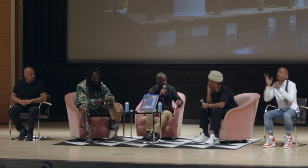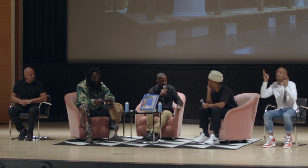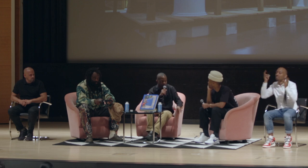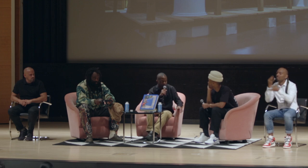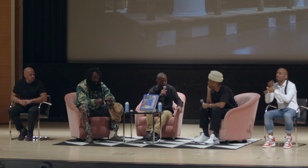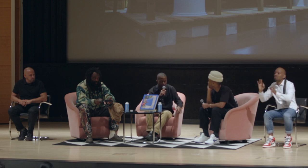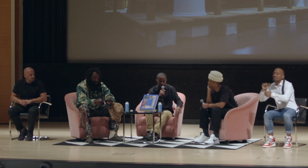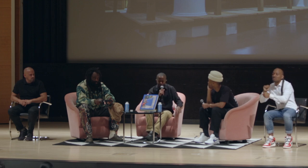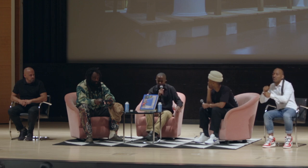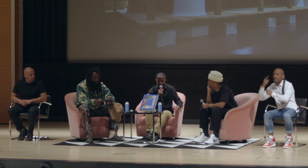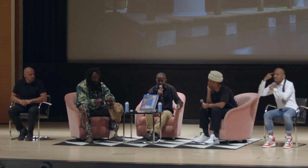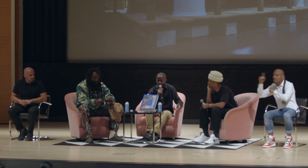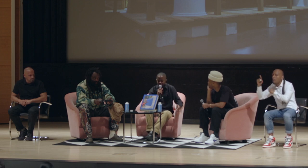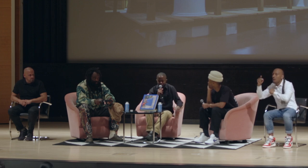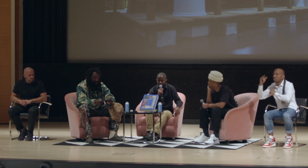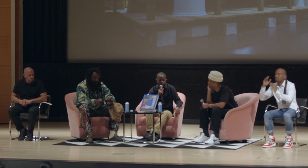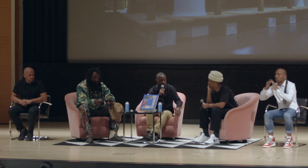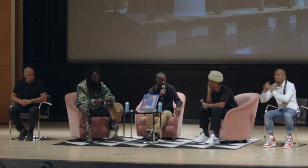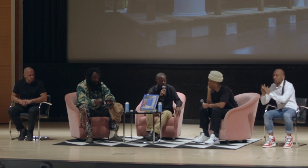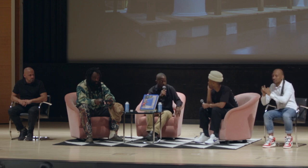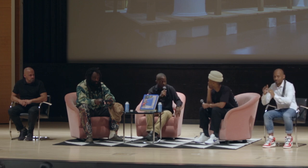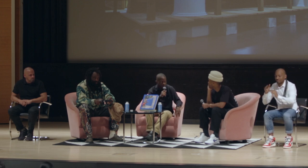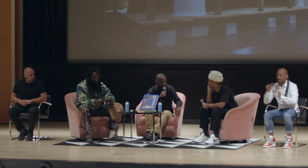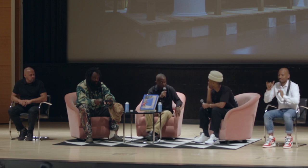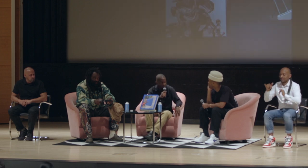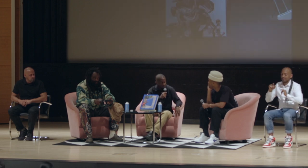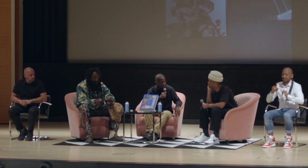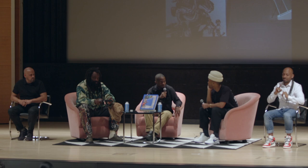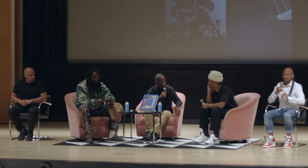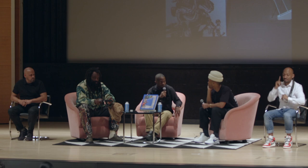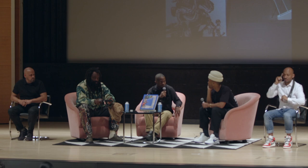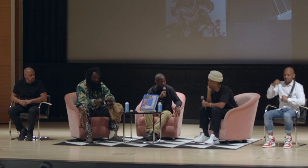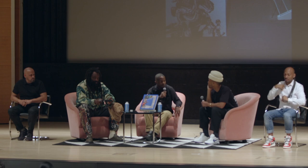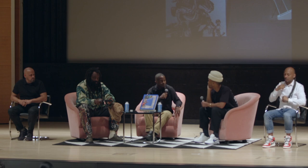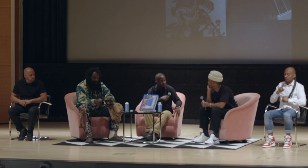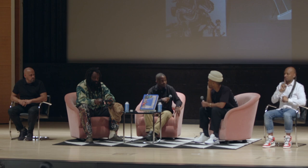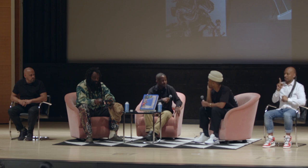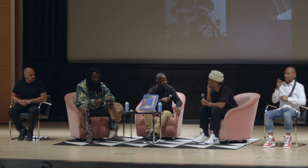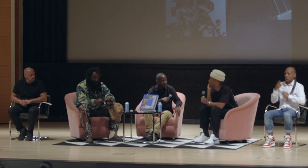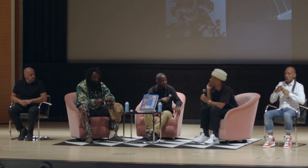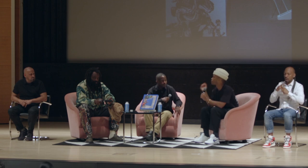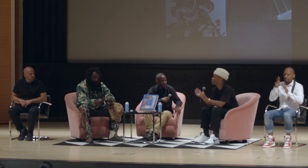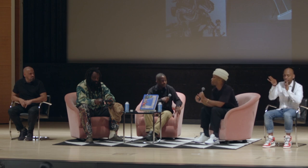et cetera, et cetera. So yeah, for me, it's very difficult to say.